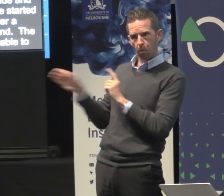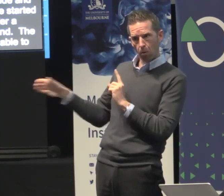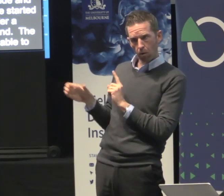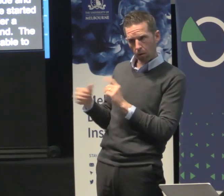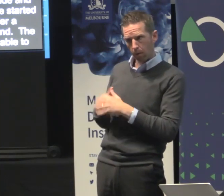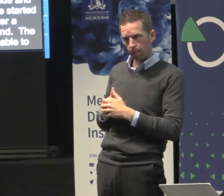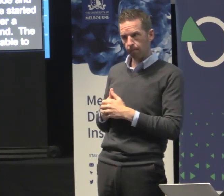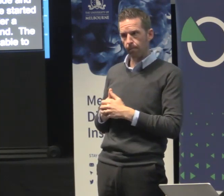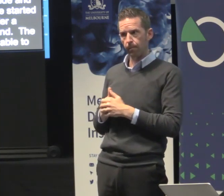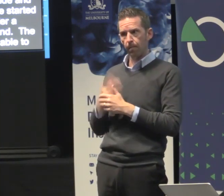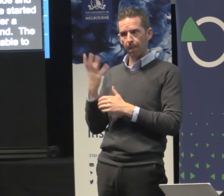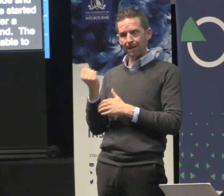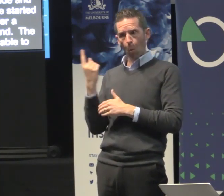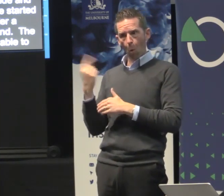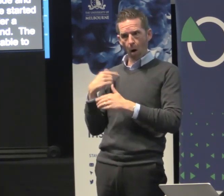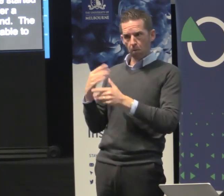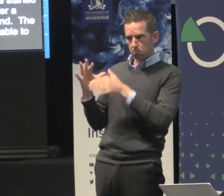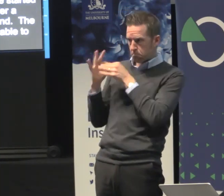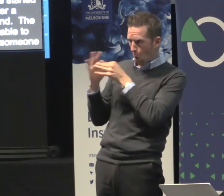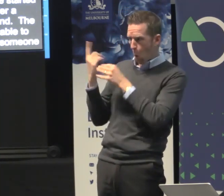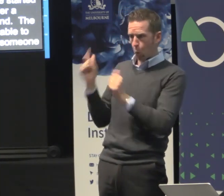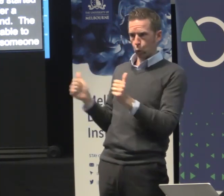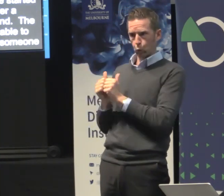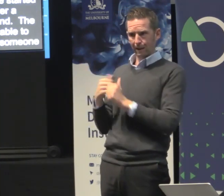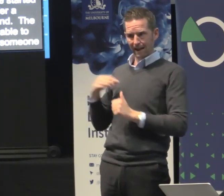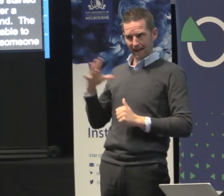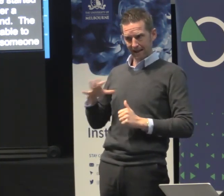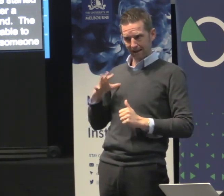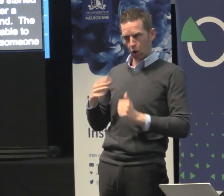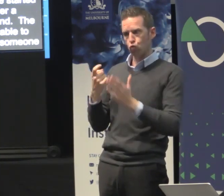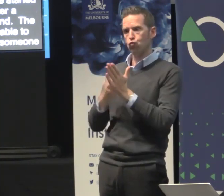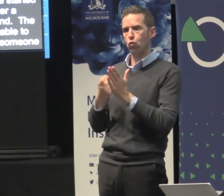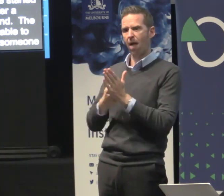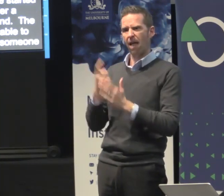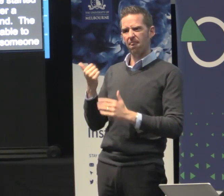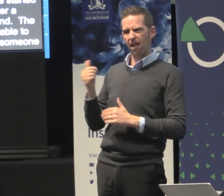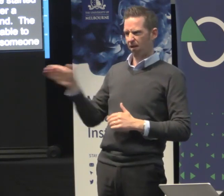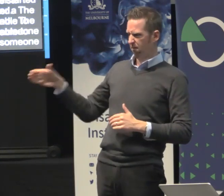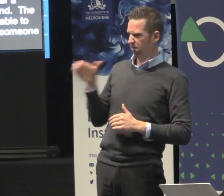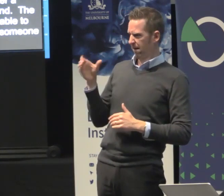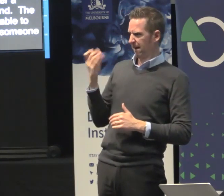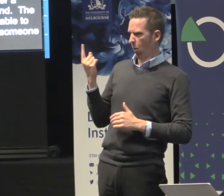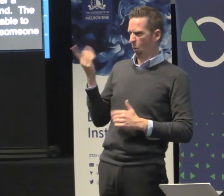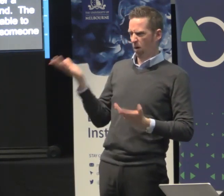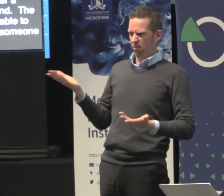with, someone who suits your needs, rather than just someone who may happen to